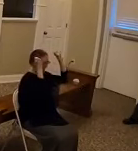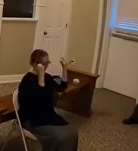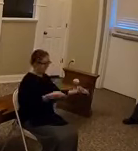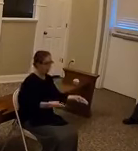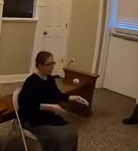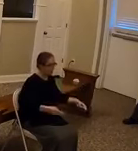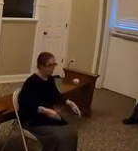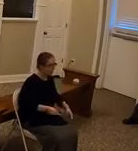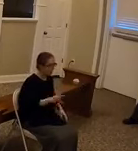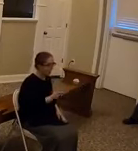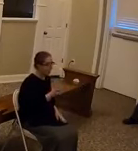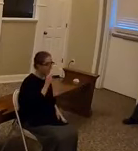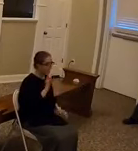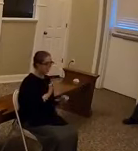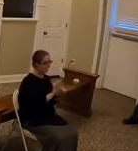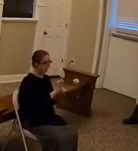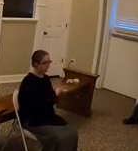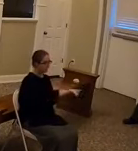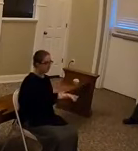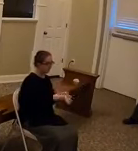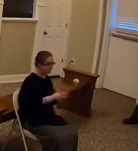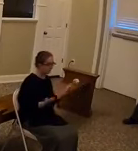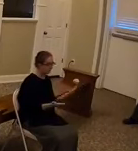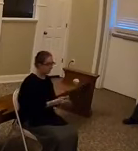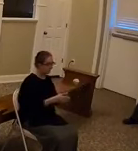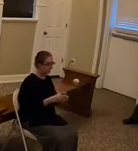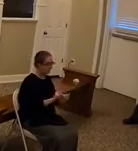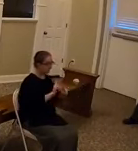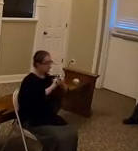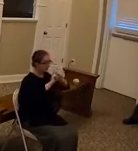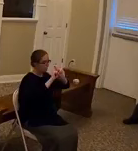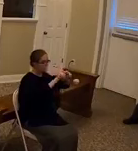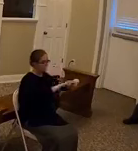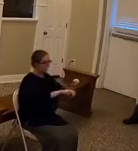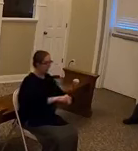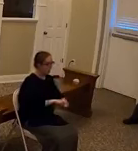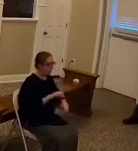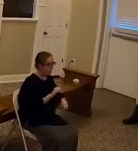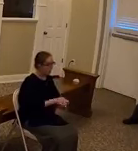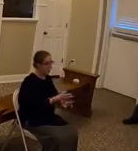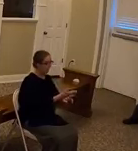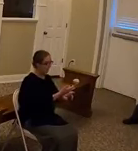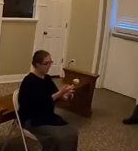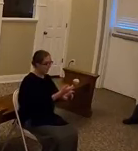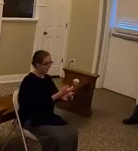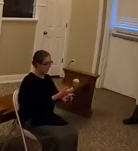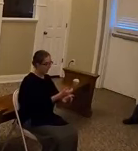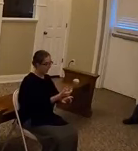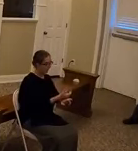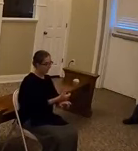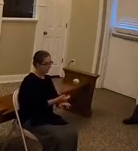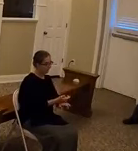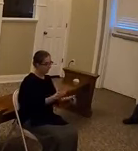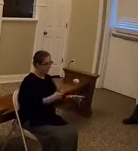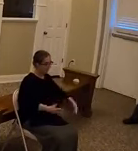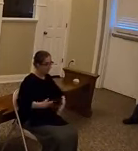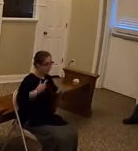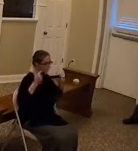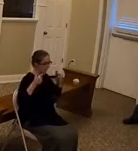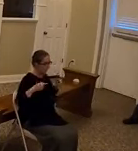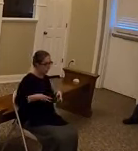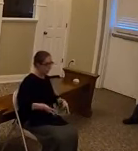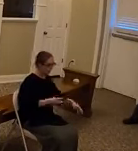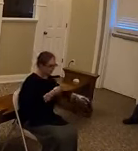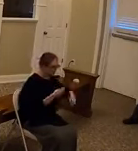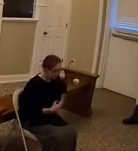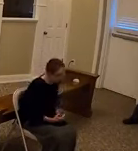place and you've been left behind because you depended upon the beggarly elements of this world.